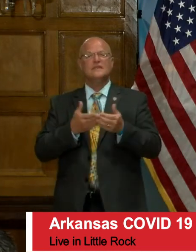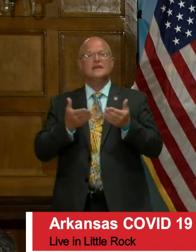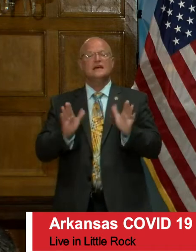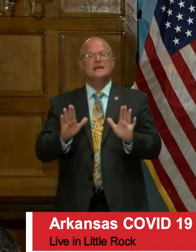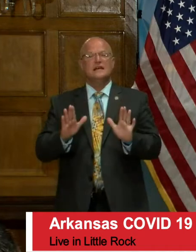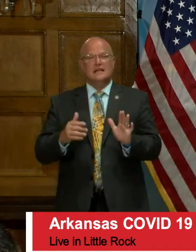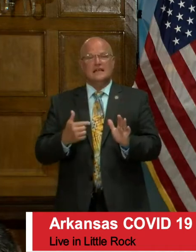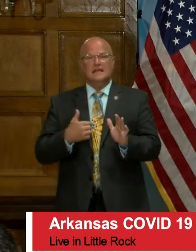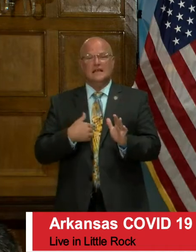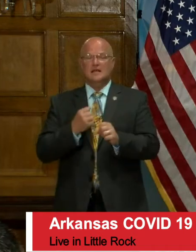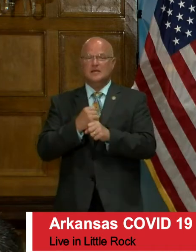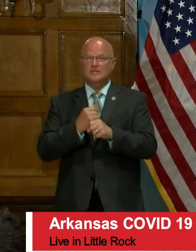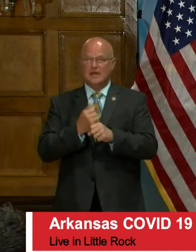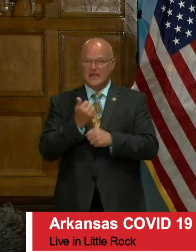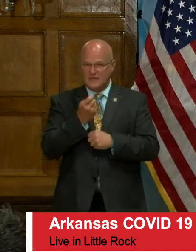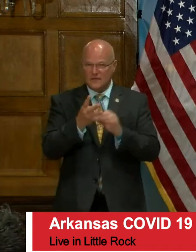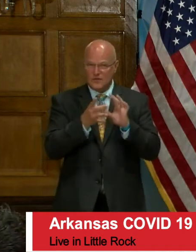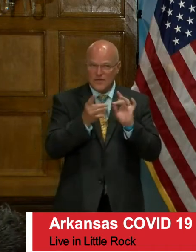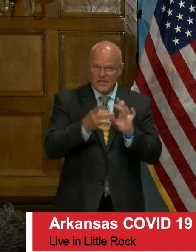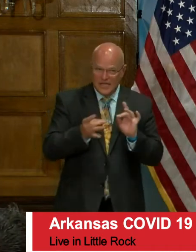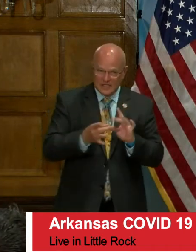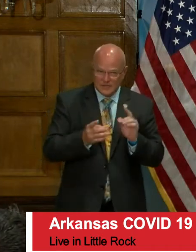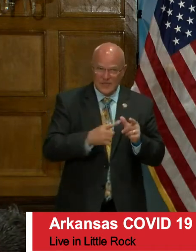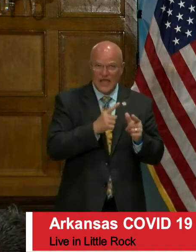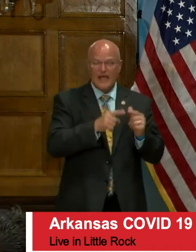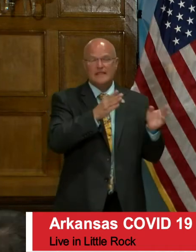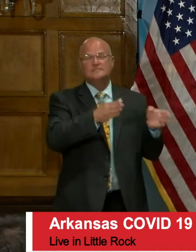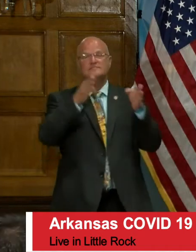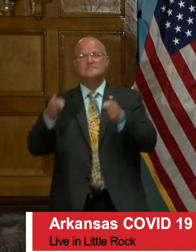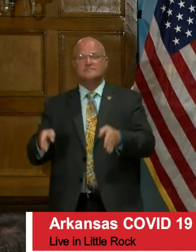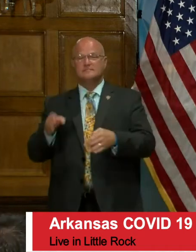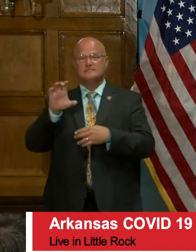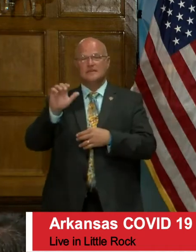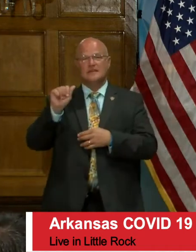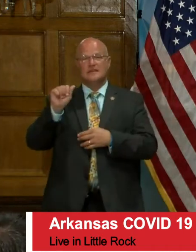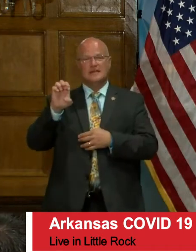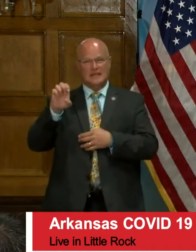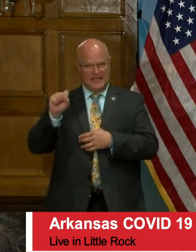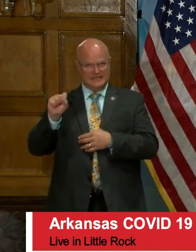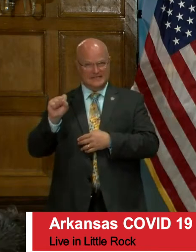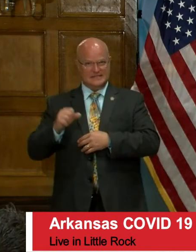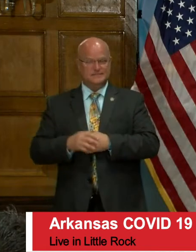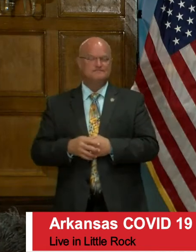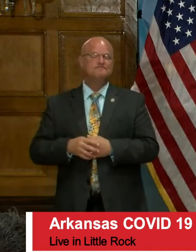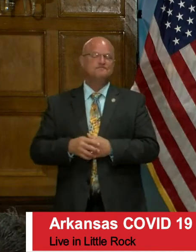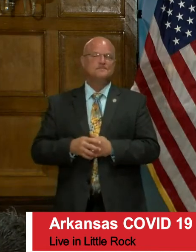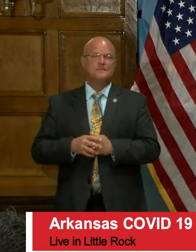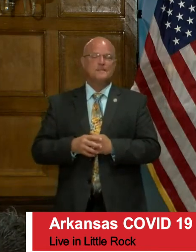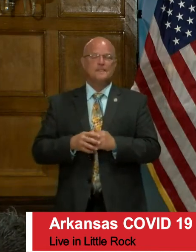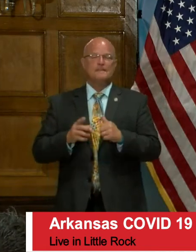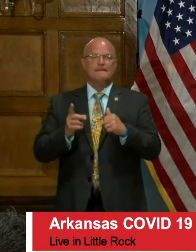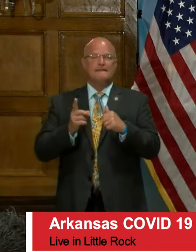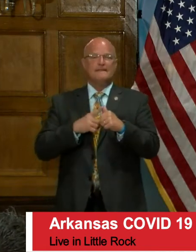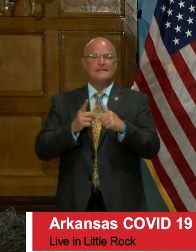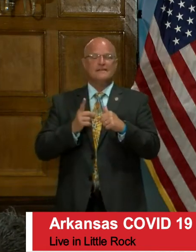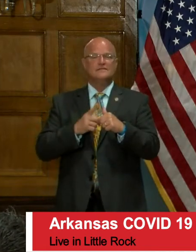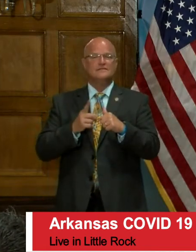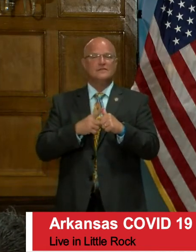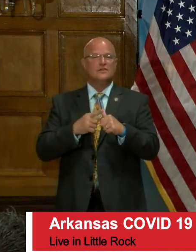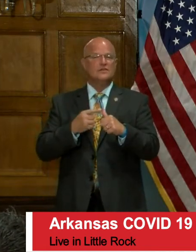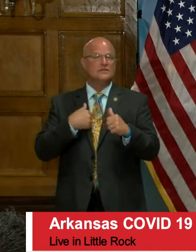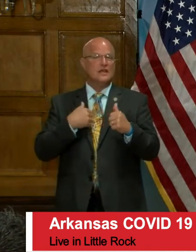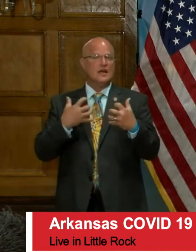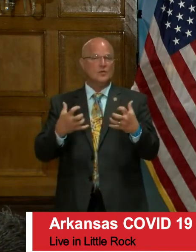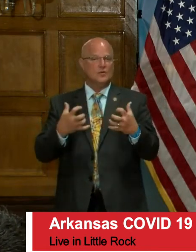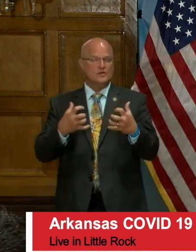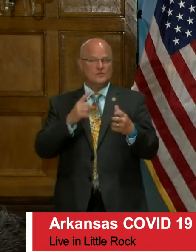Let me make a couple announcements, then we'll get to the cases. First, I did